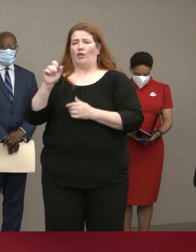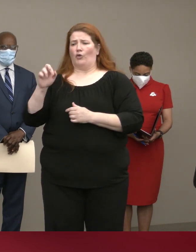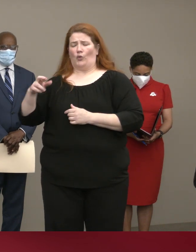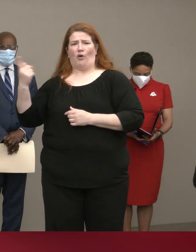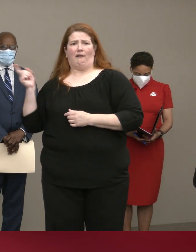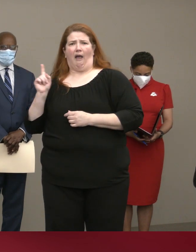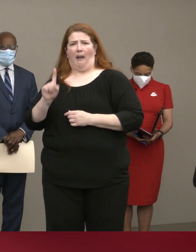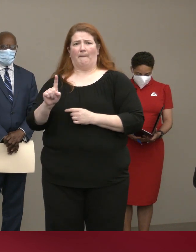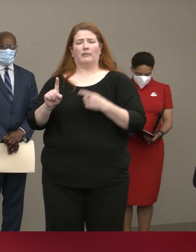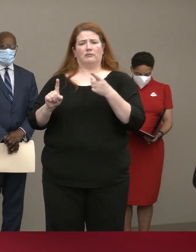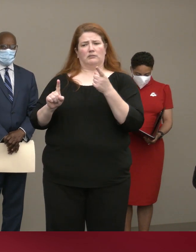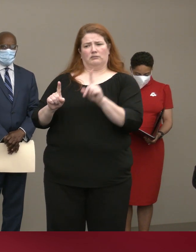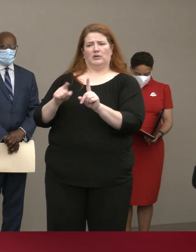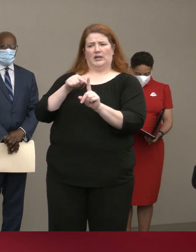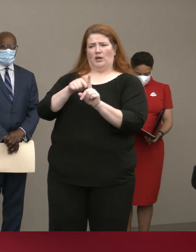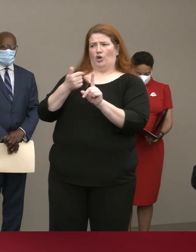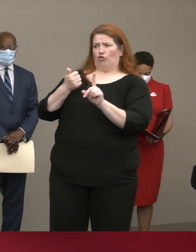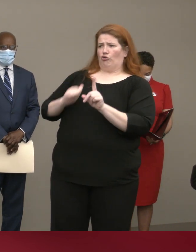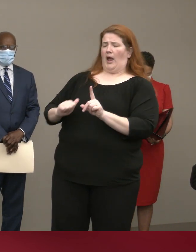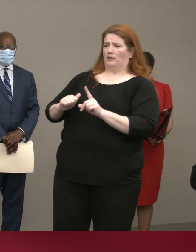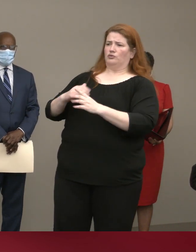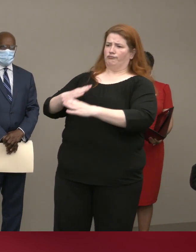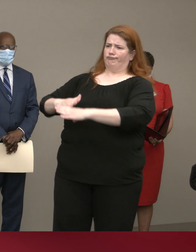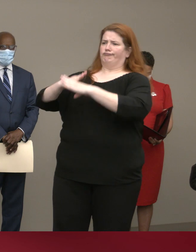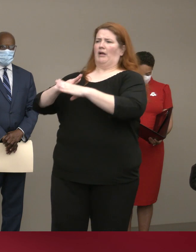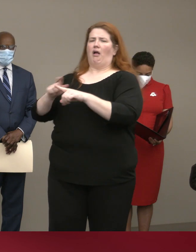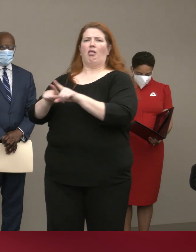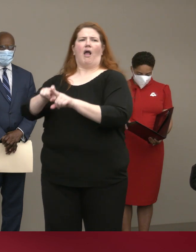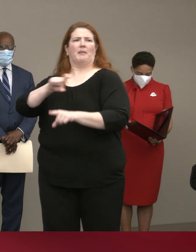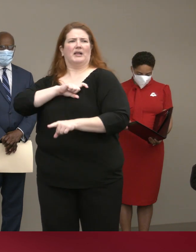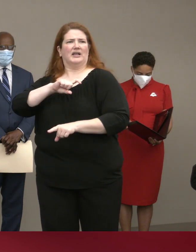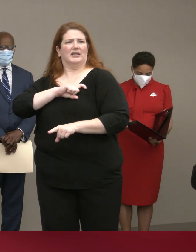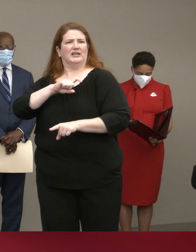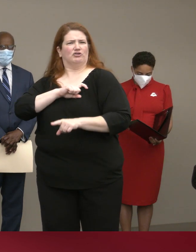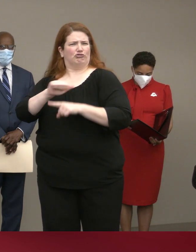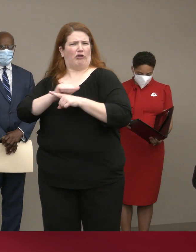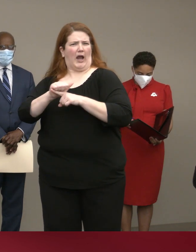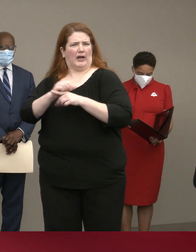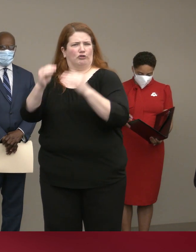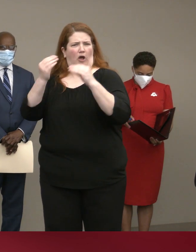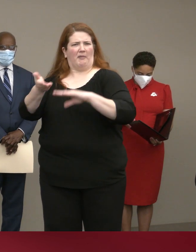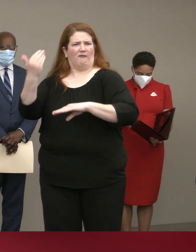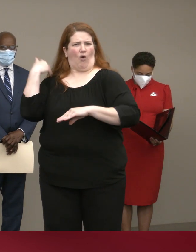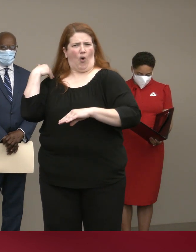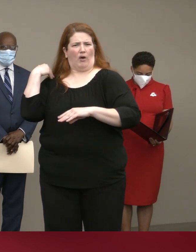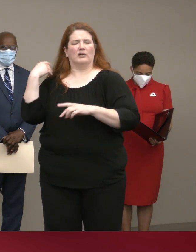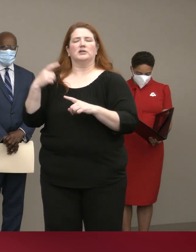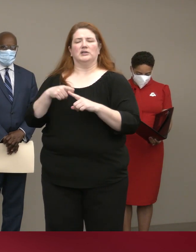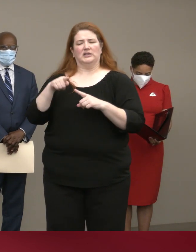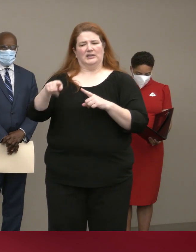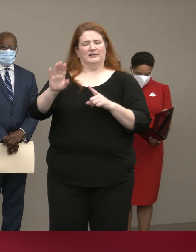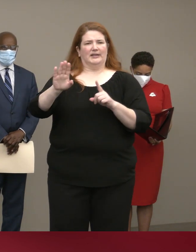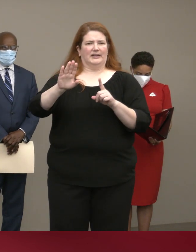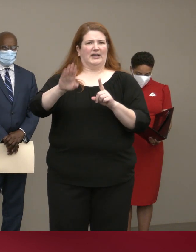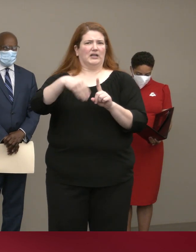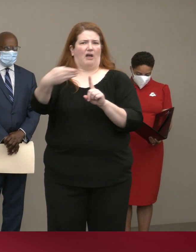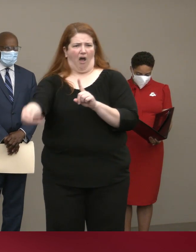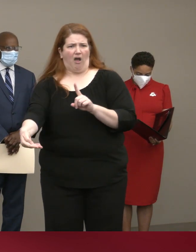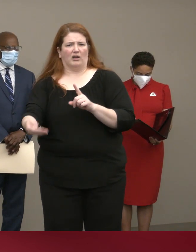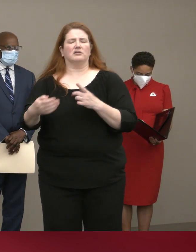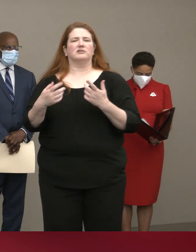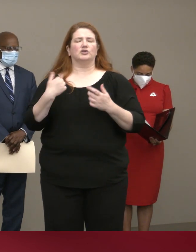law enforcement training that he learned here, and so in his honor, we are wearing our mourning bands. Our officers